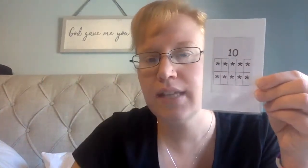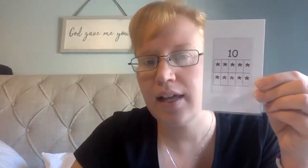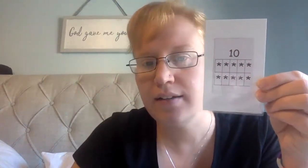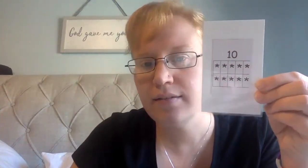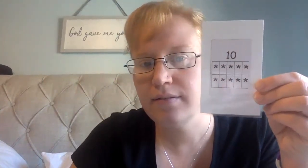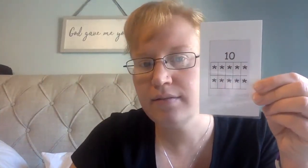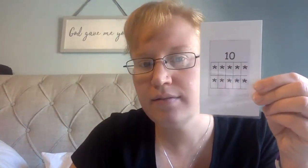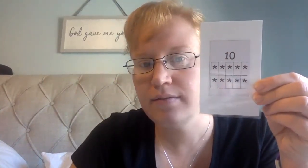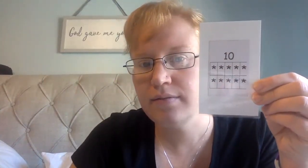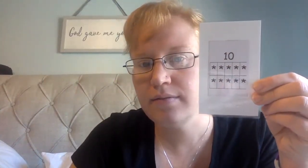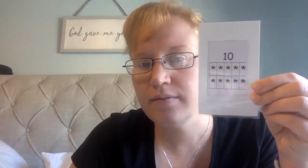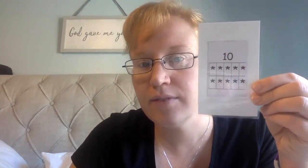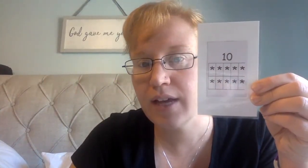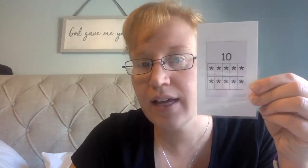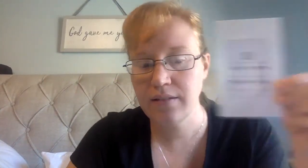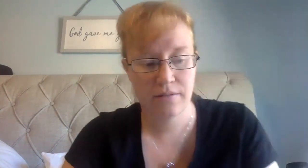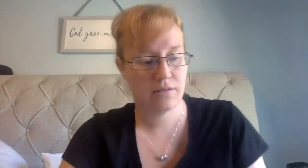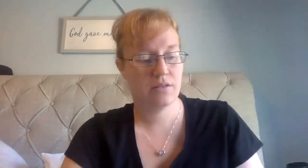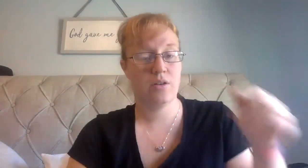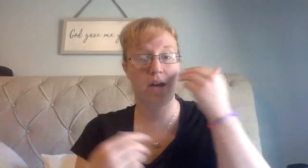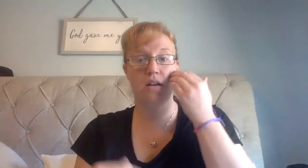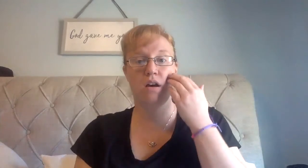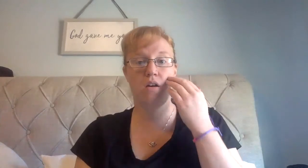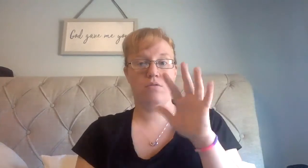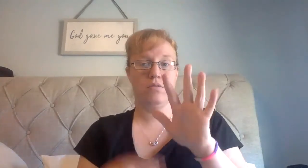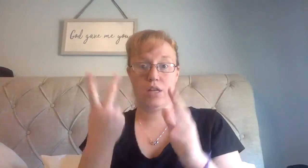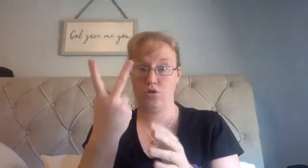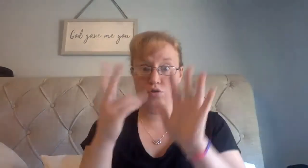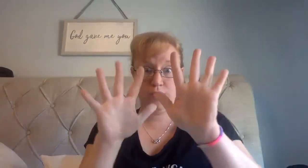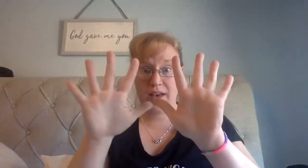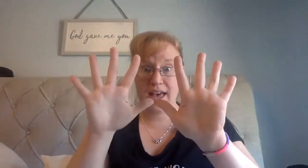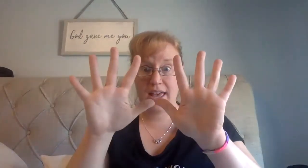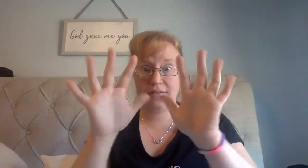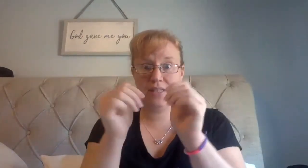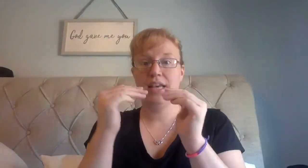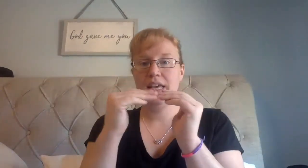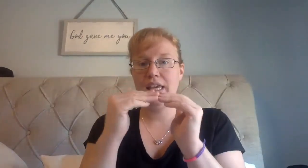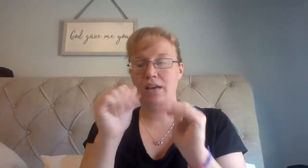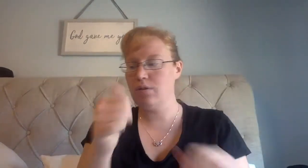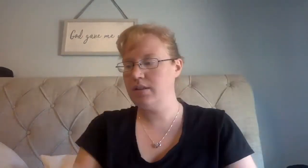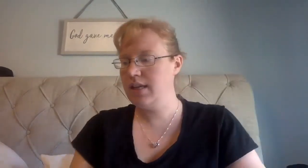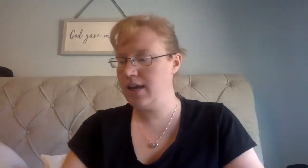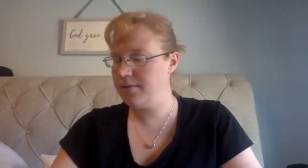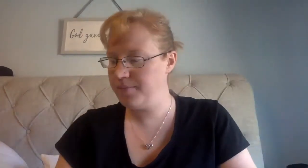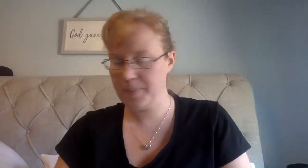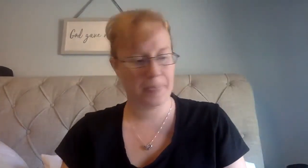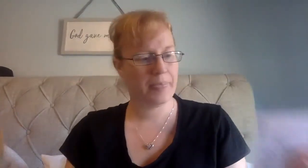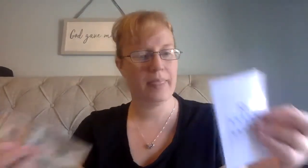10. Okay, so I know that 2 5s equal 10.